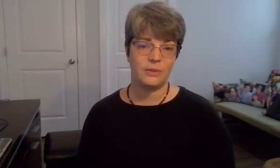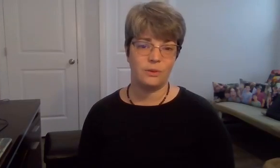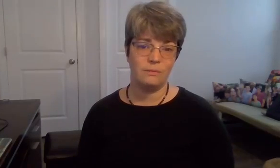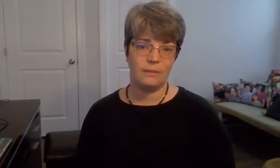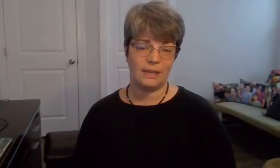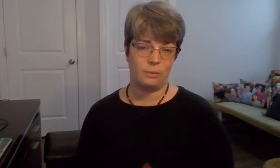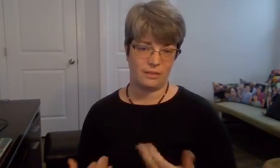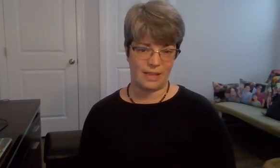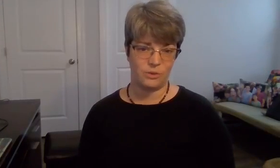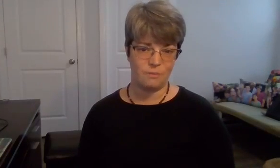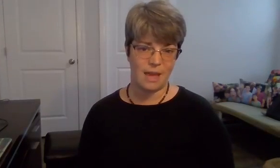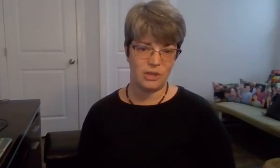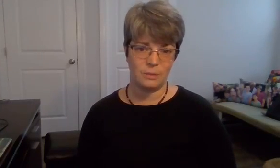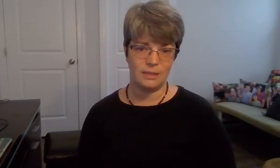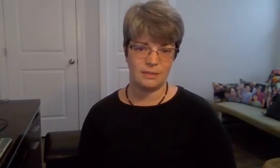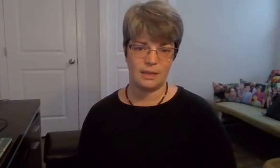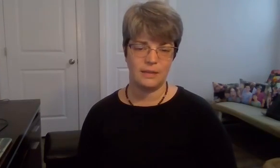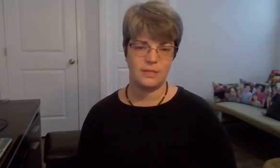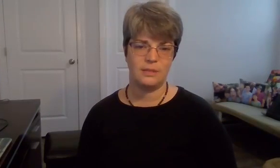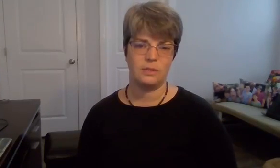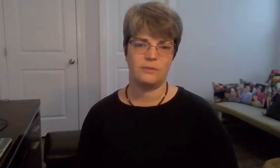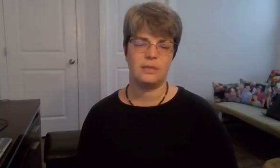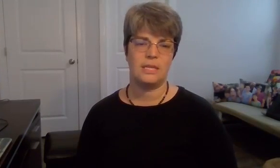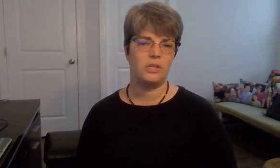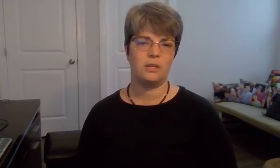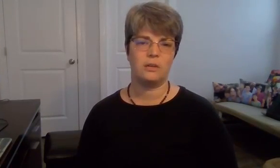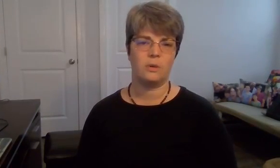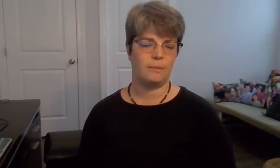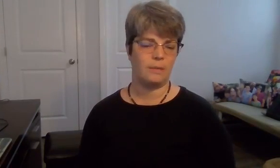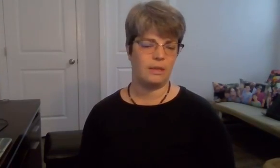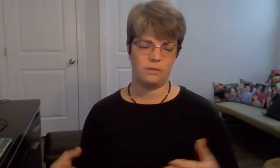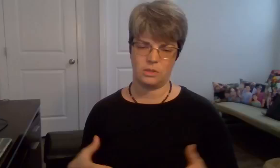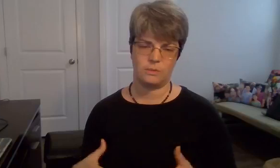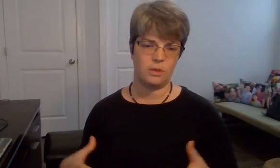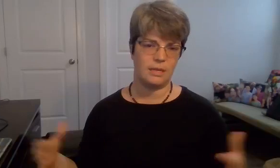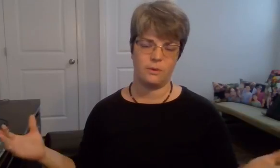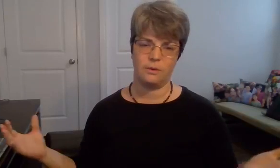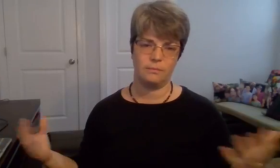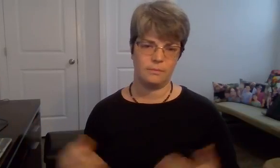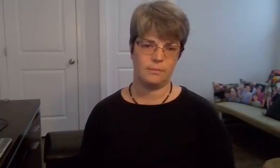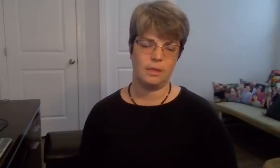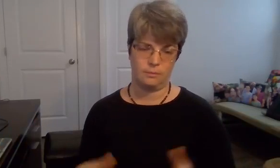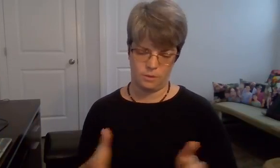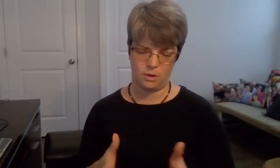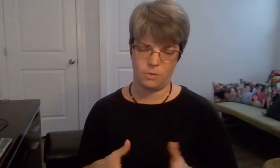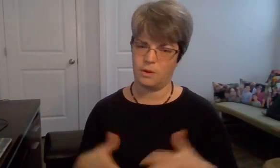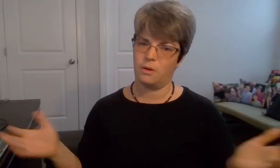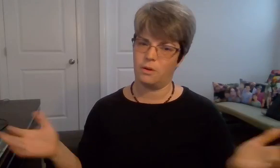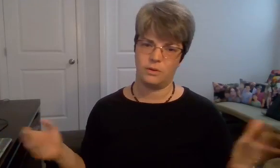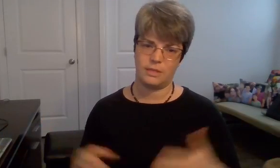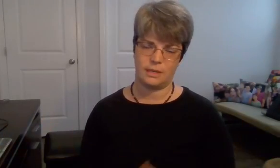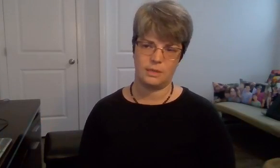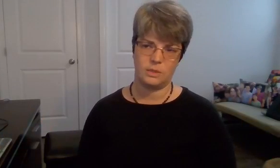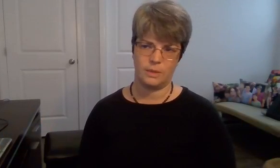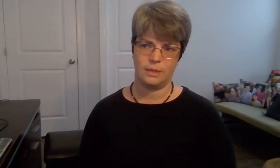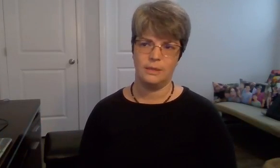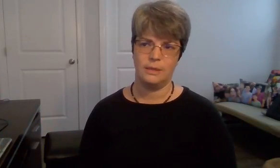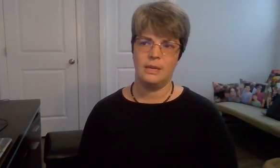classroom, like with classroom management kind of skills for a teacher, either a small setting or one-on-one or a large setting as well.